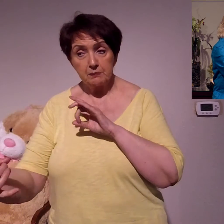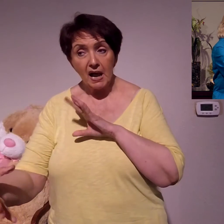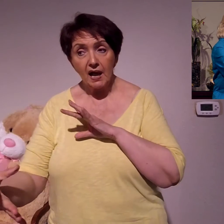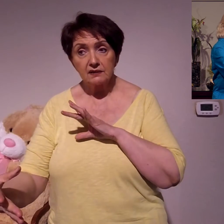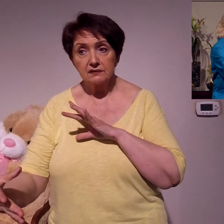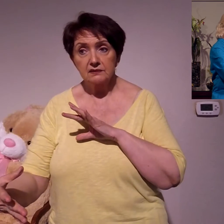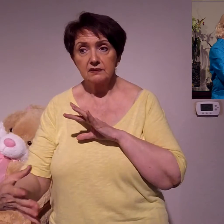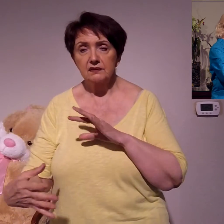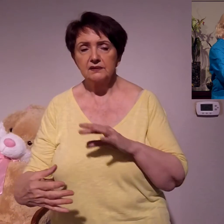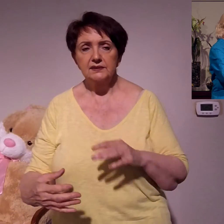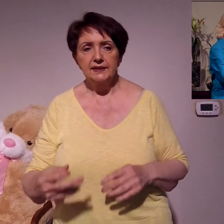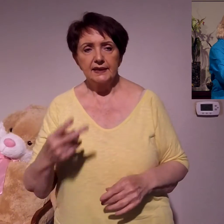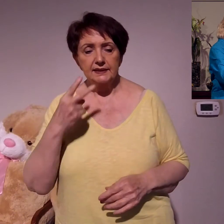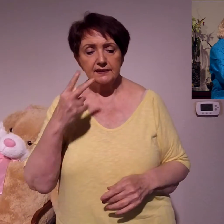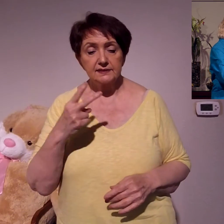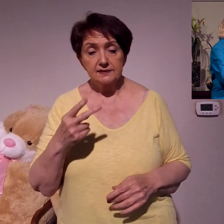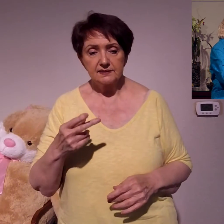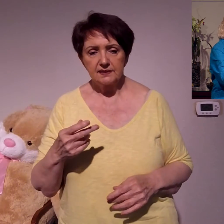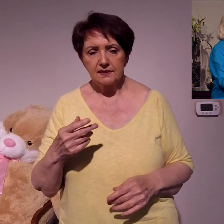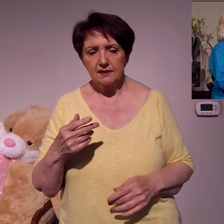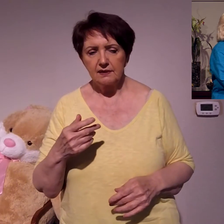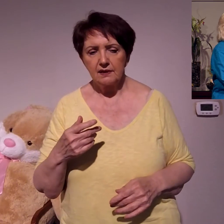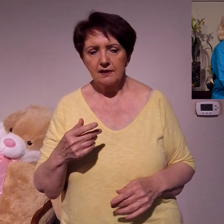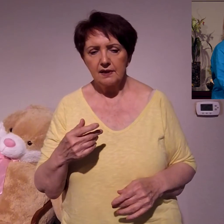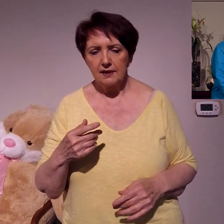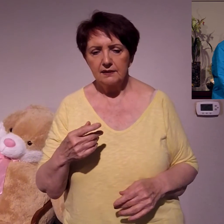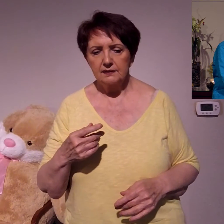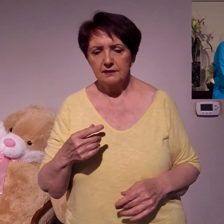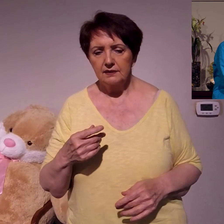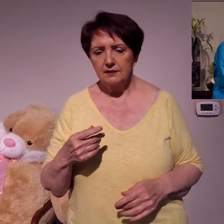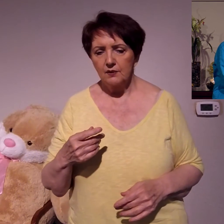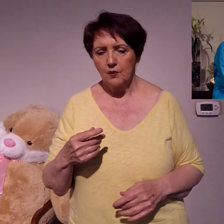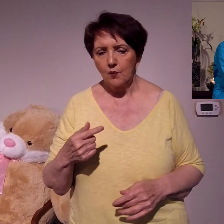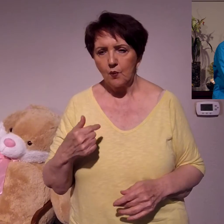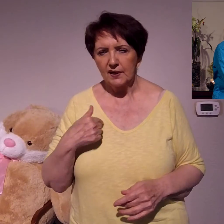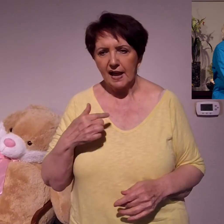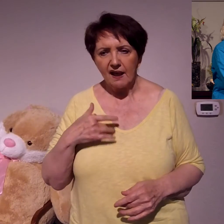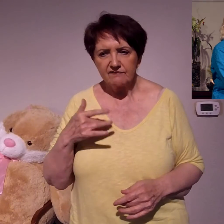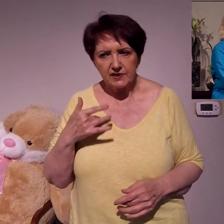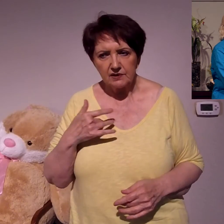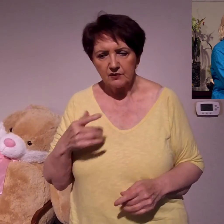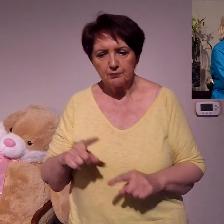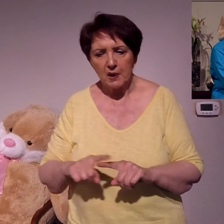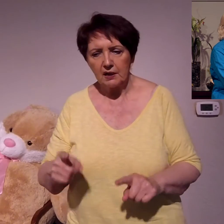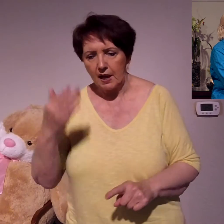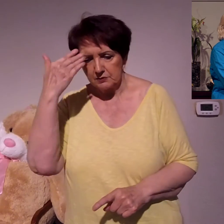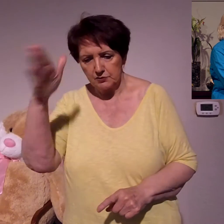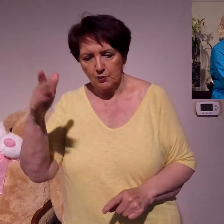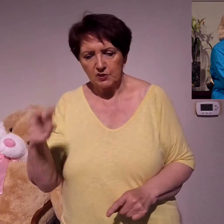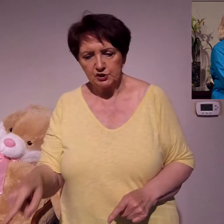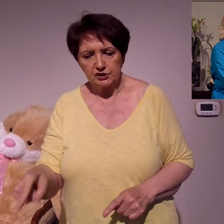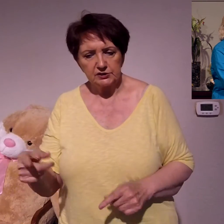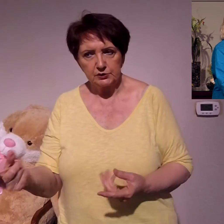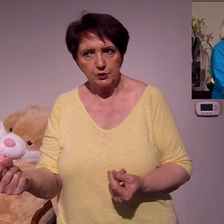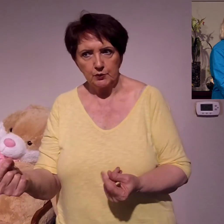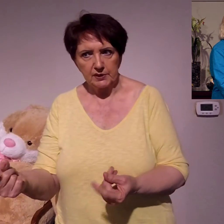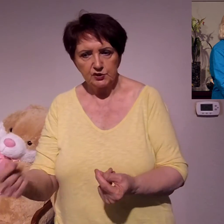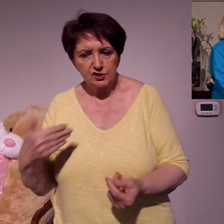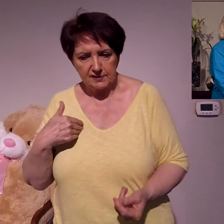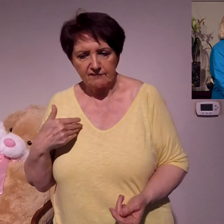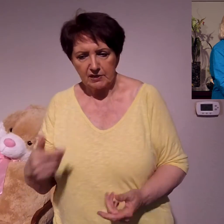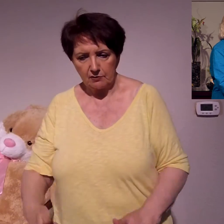her, then I don't need to tell her what to do. I don't need to tell her what's hers. I can barely figure out my own life. What, are you kidding me? I